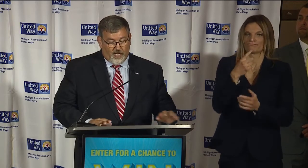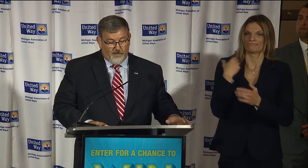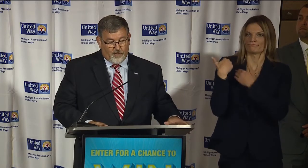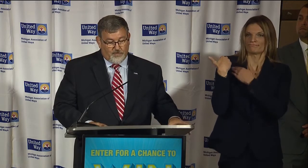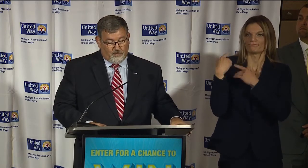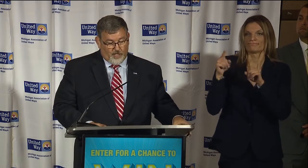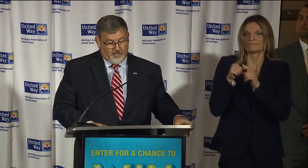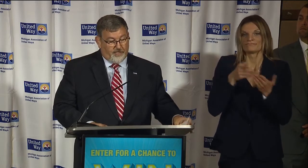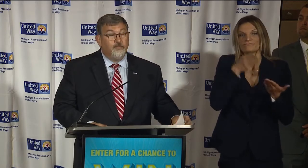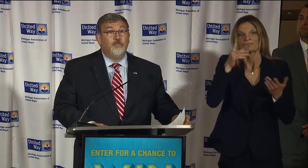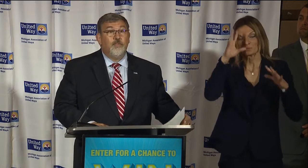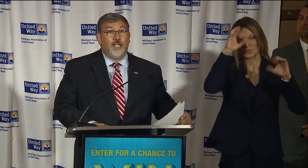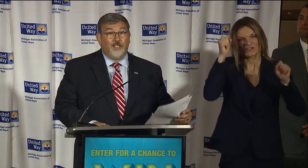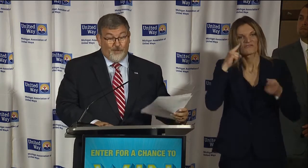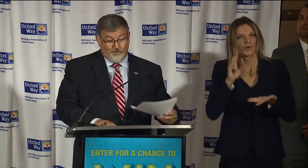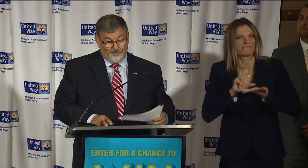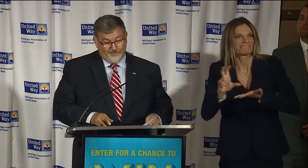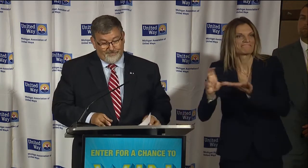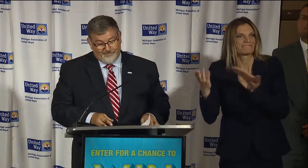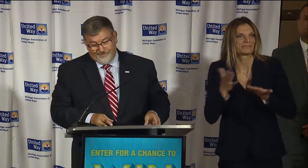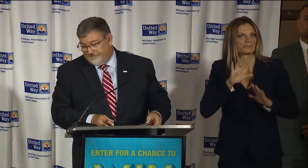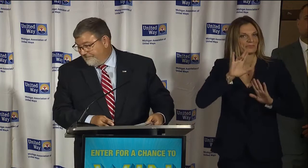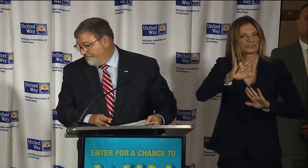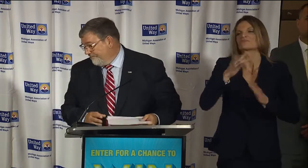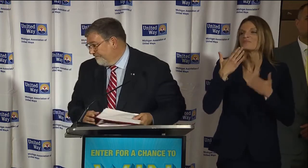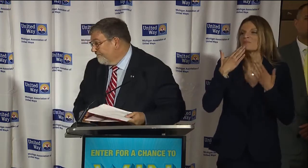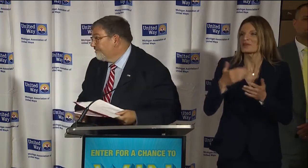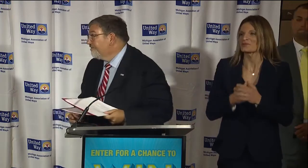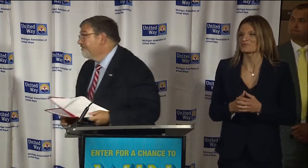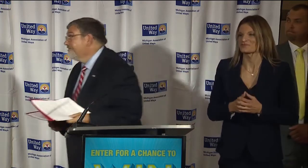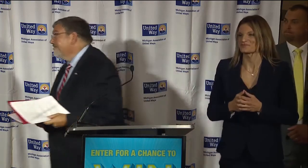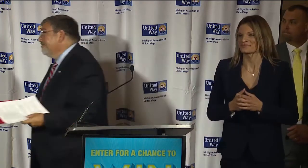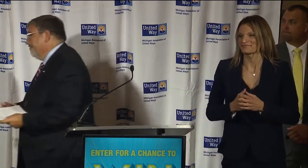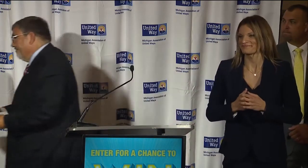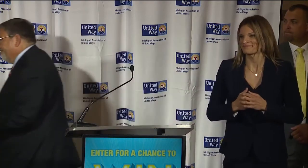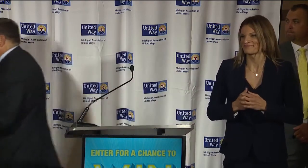Chamber of Commerce President. Thank you.